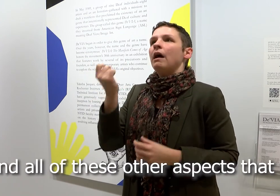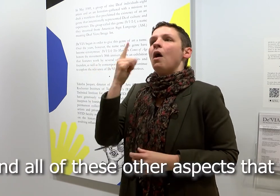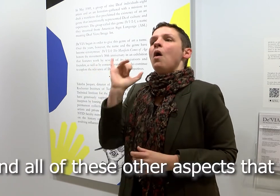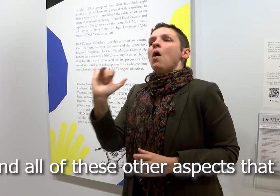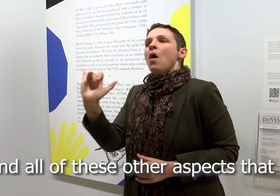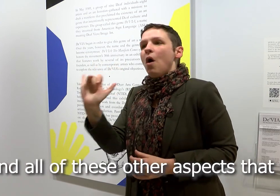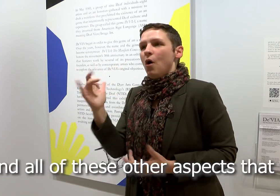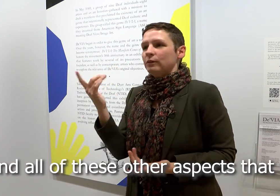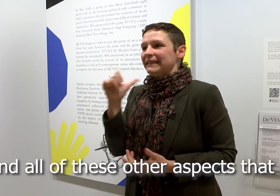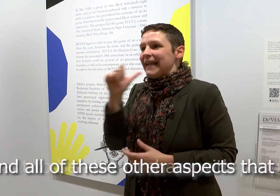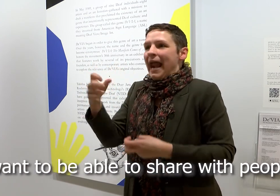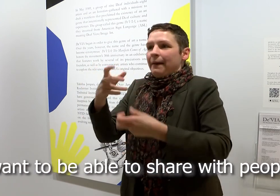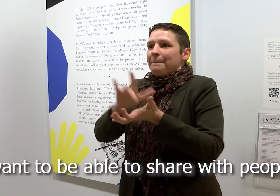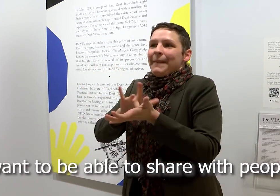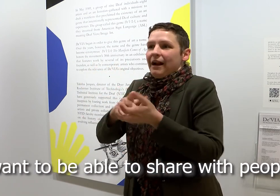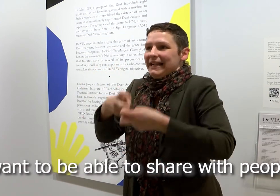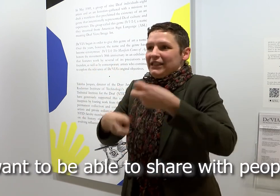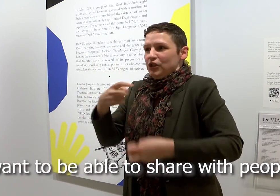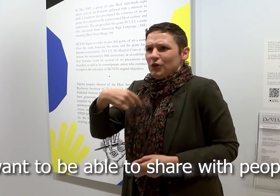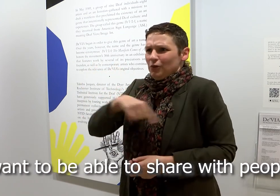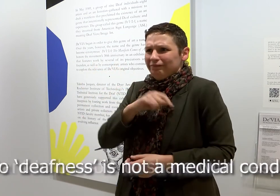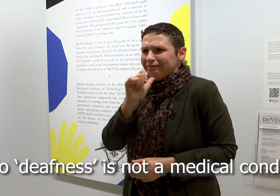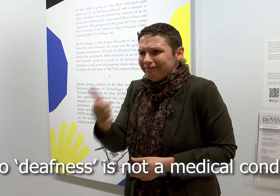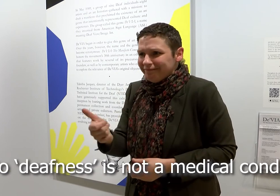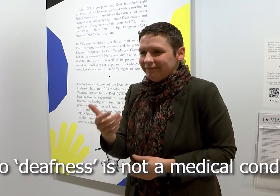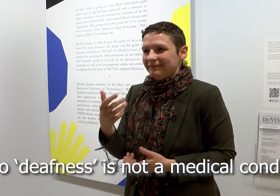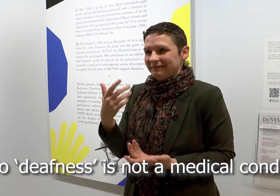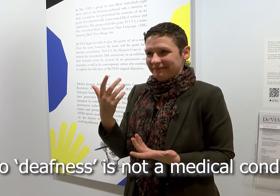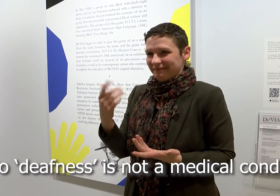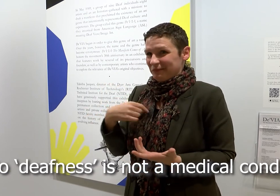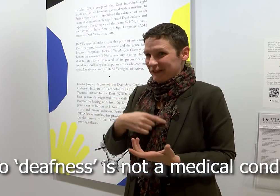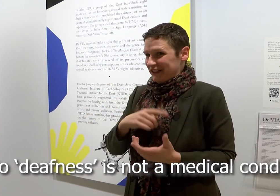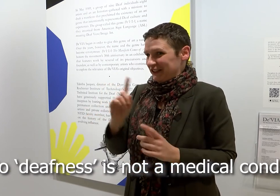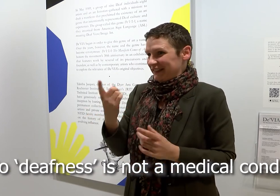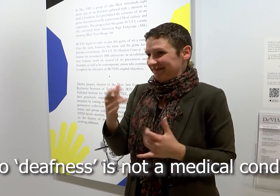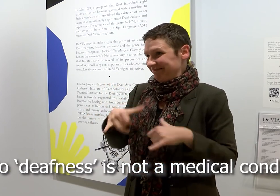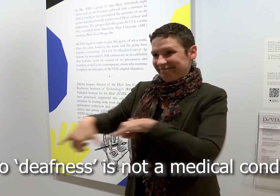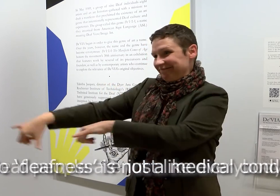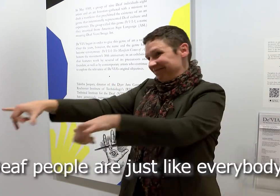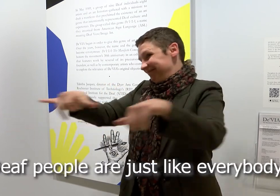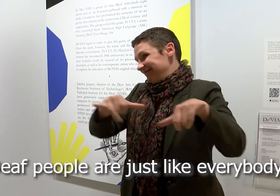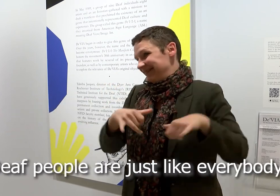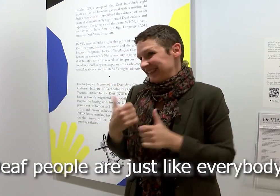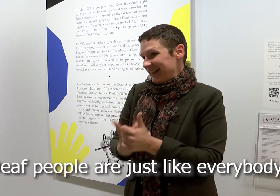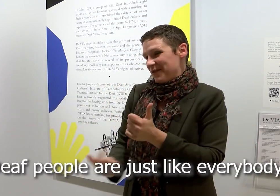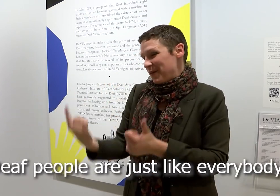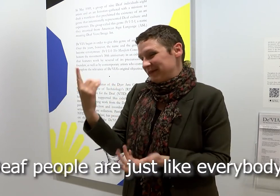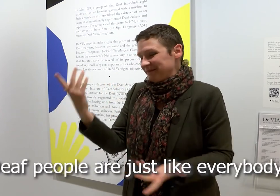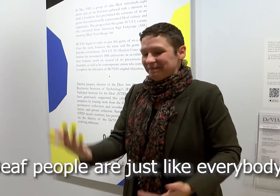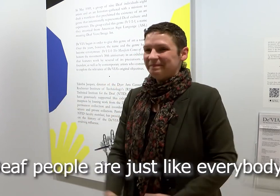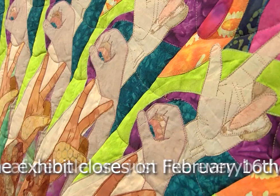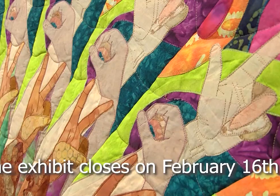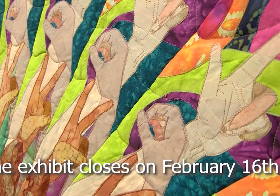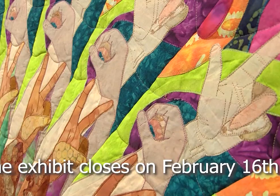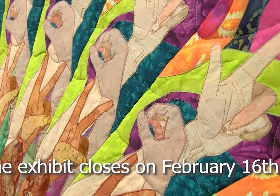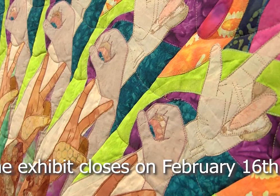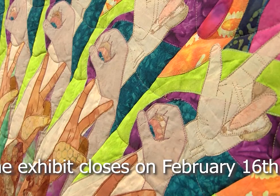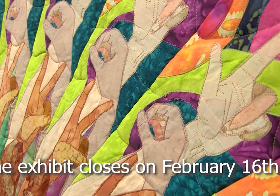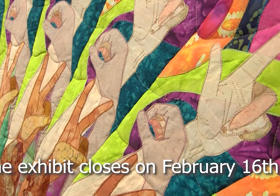ALL THESE OTHER ASPECTS THAT WE WANT TO BE ABLE TO SHARE WITH PEOPLE. SO DEAFNESS IS NOT JUST A MEDICAL CONDITION. WE'RE JUST LIKE EVERYBODY ELSE. THE EXHIBIT CLOSES